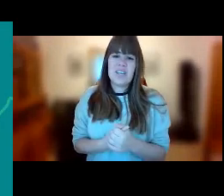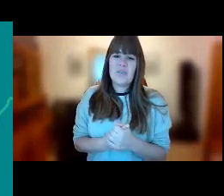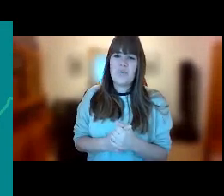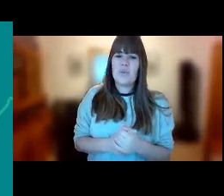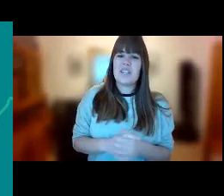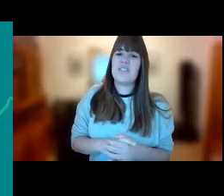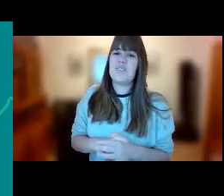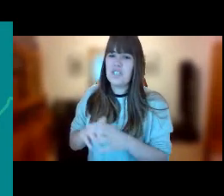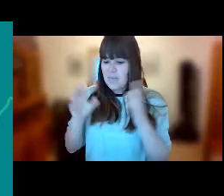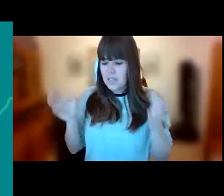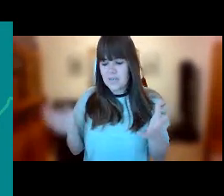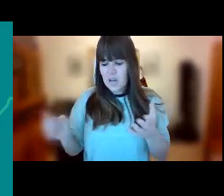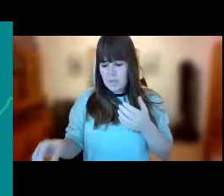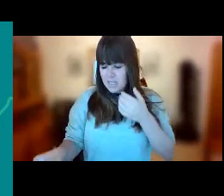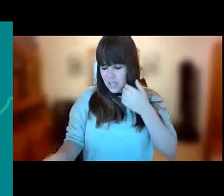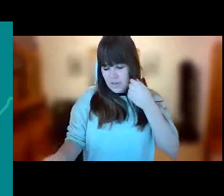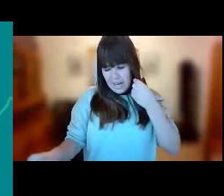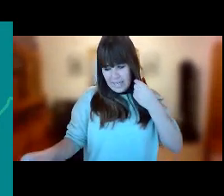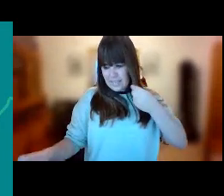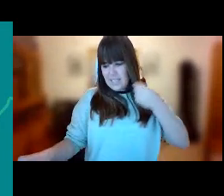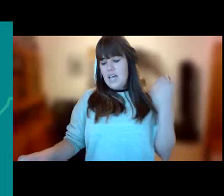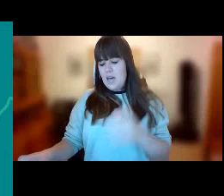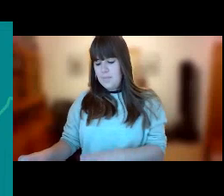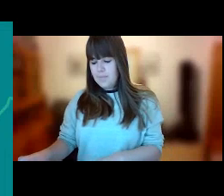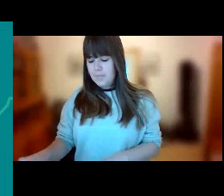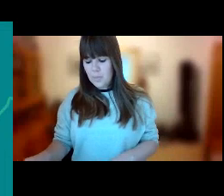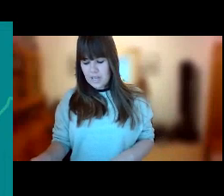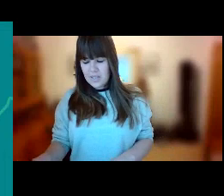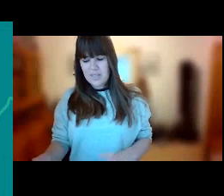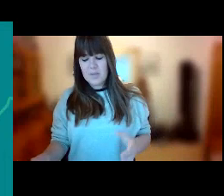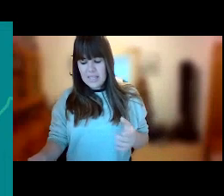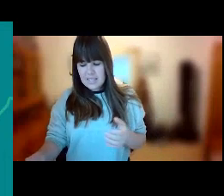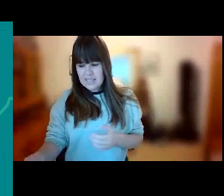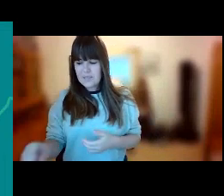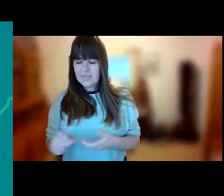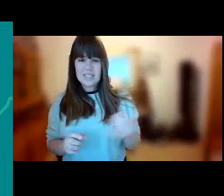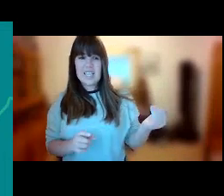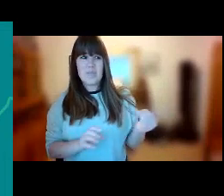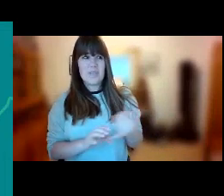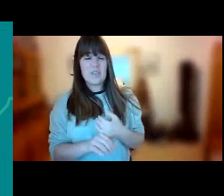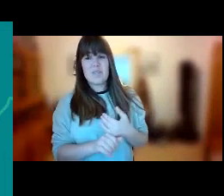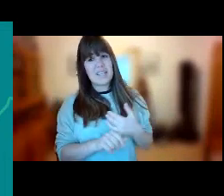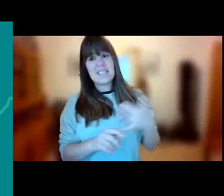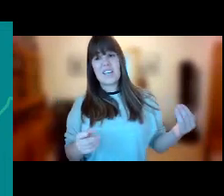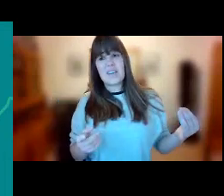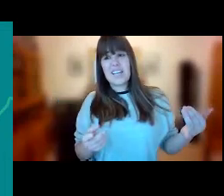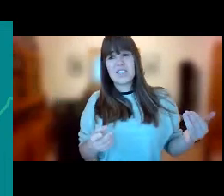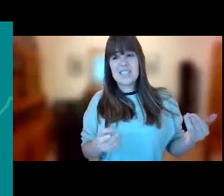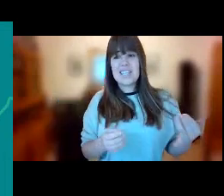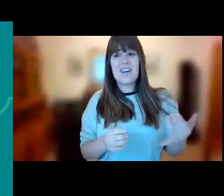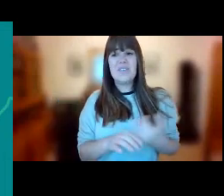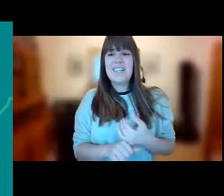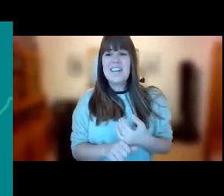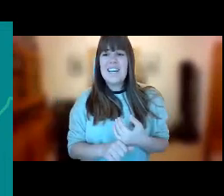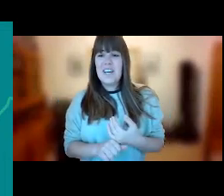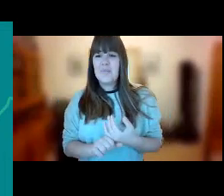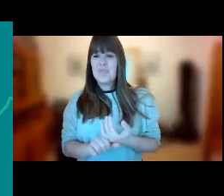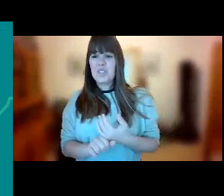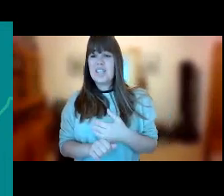maybe do, what we can do to shape those environments to create more inclusive spaces. The same with lots of places are going cashless